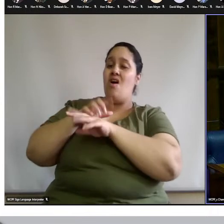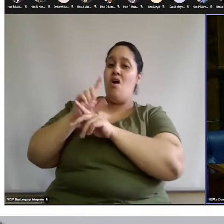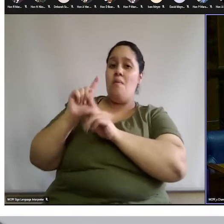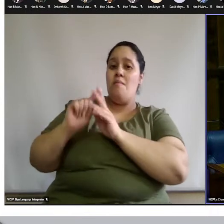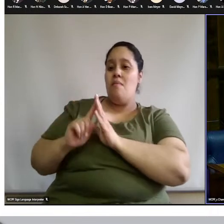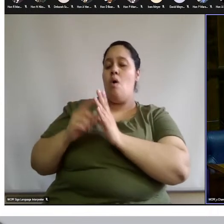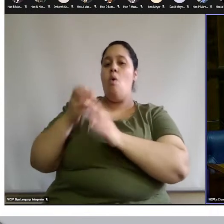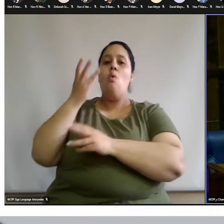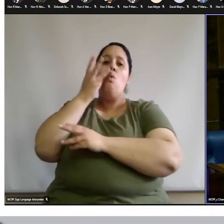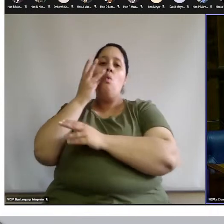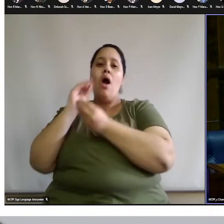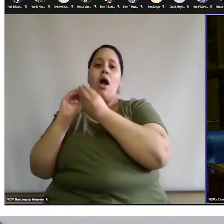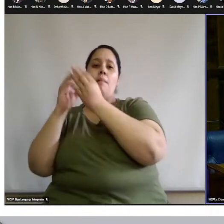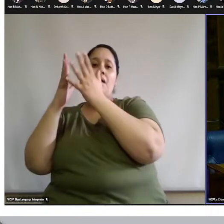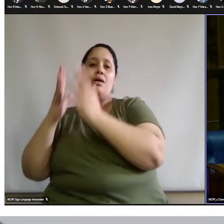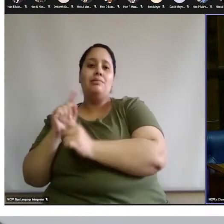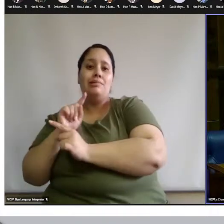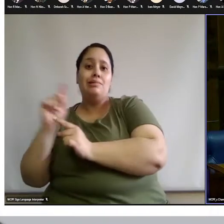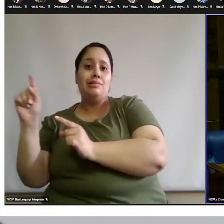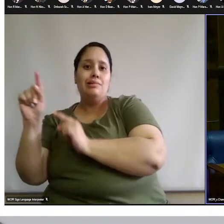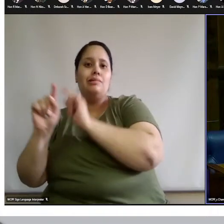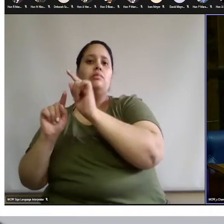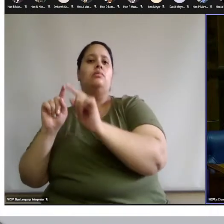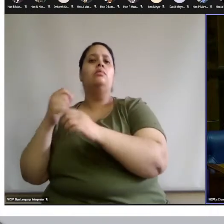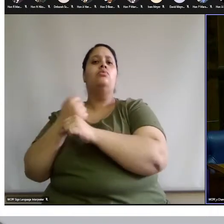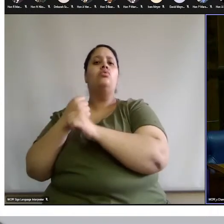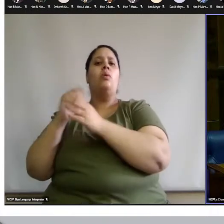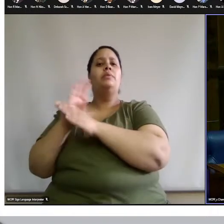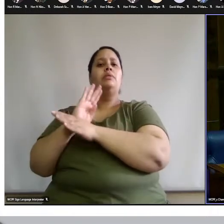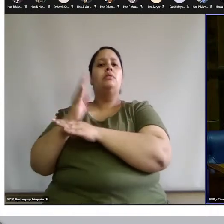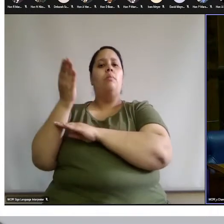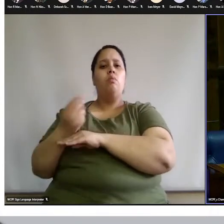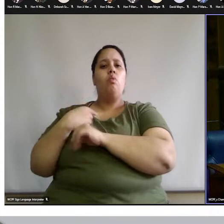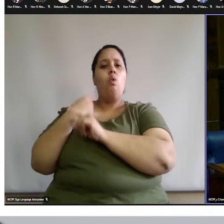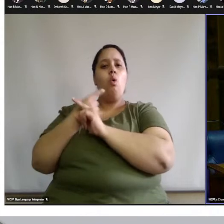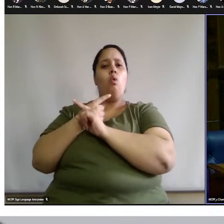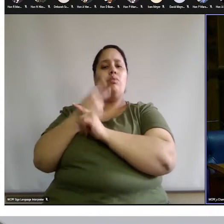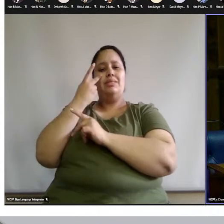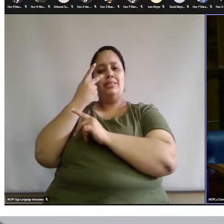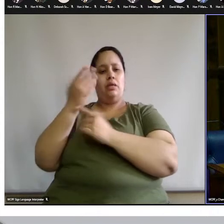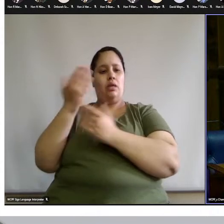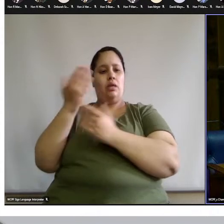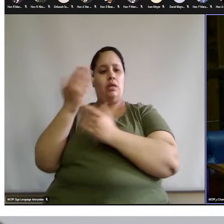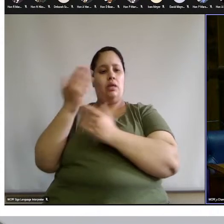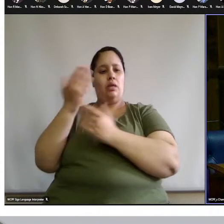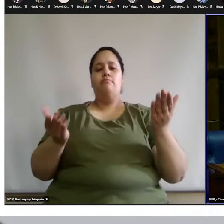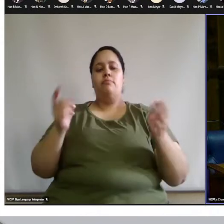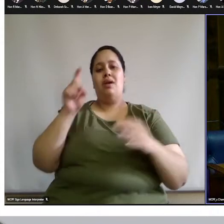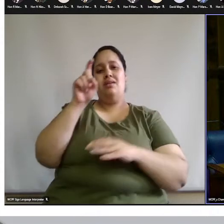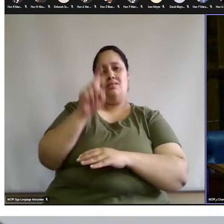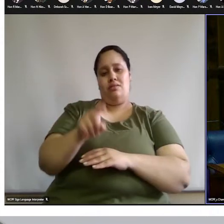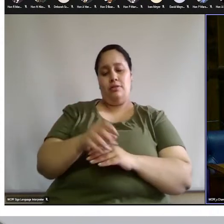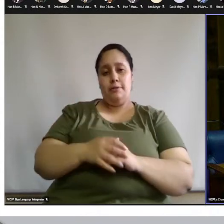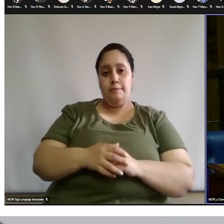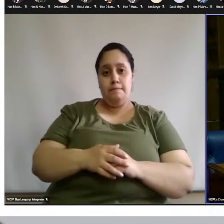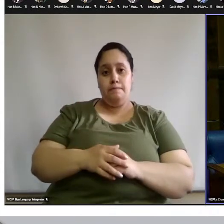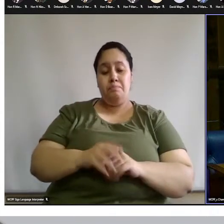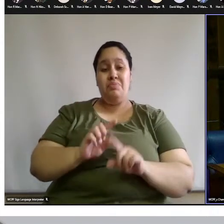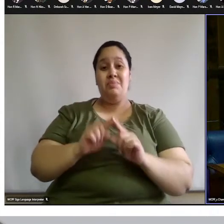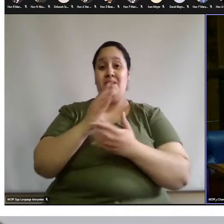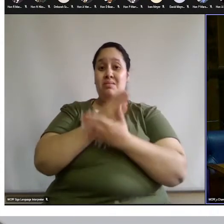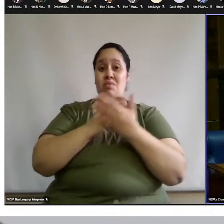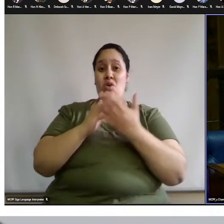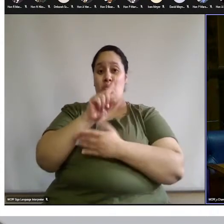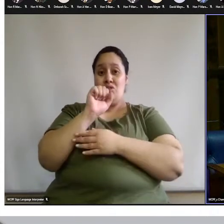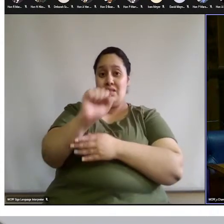wine industry, etc. And you've got to always be looking at a balance. But of course, part of this question, dit